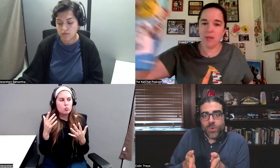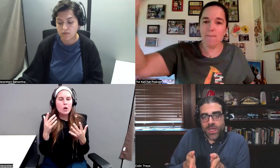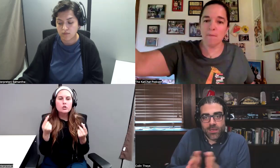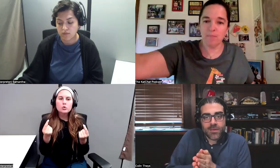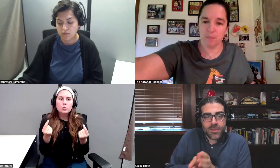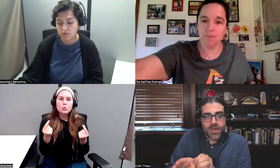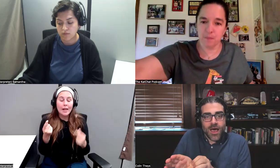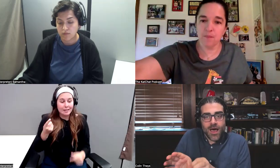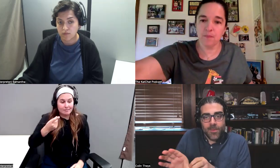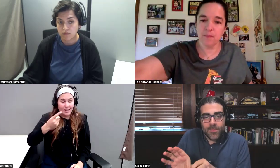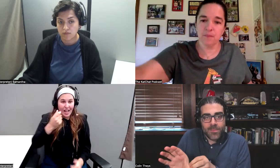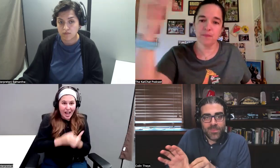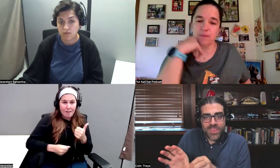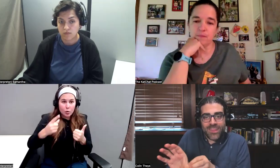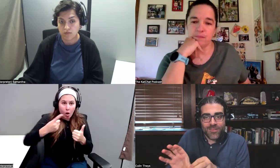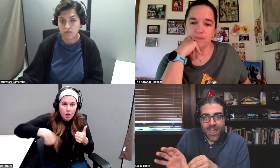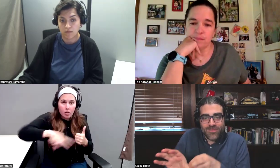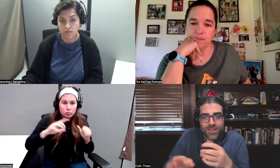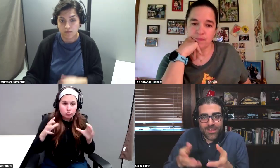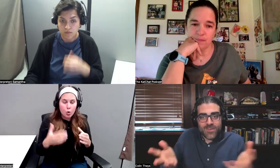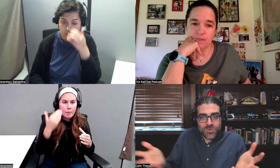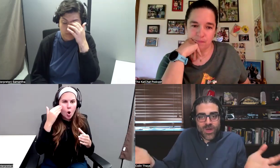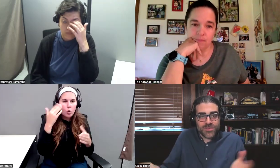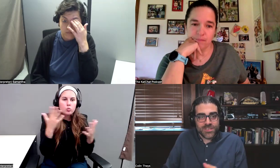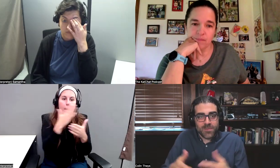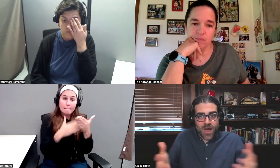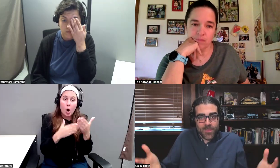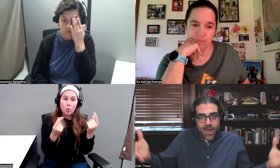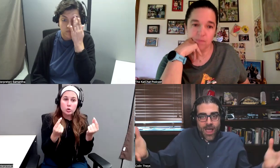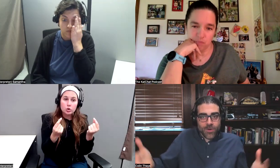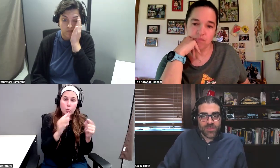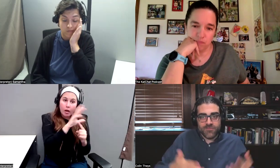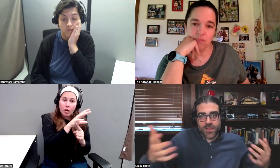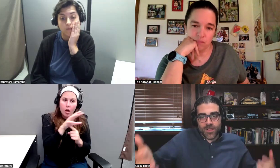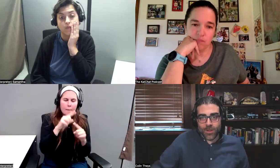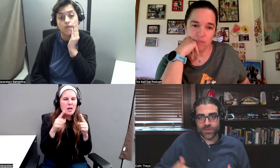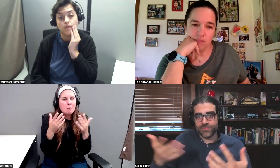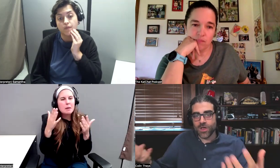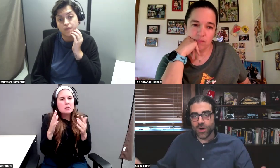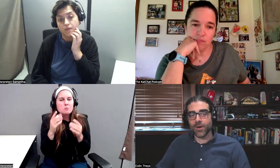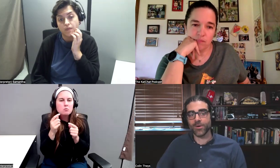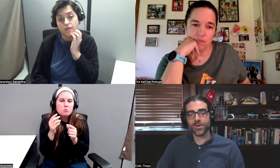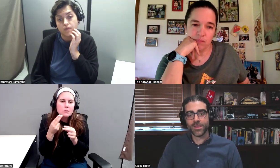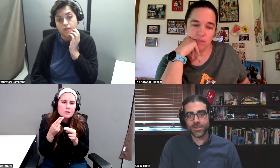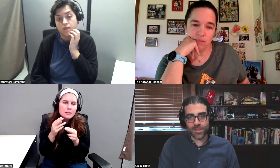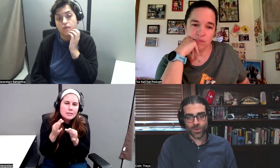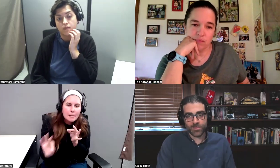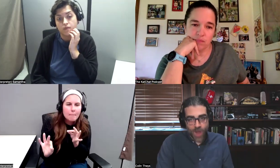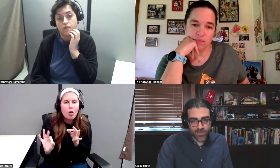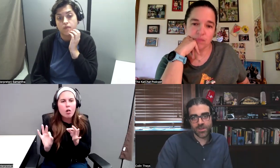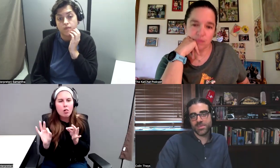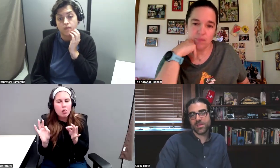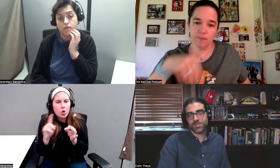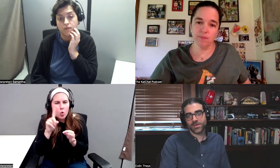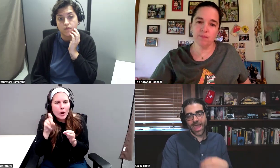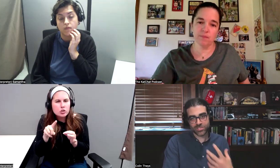we're doing. But then there's a lot of little individual questions that come up about how it's going to feel, how it's going to flow, how what the